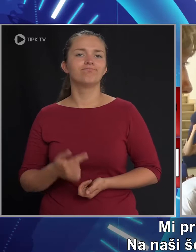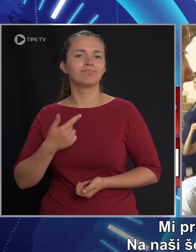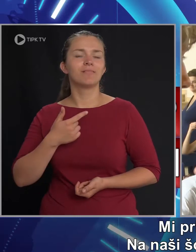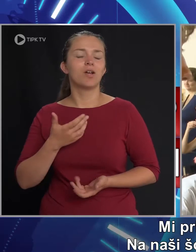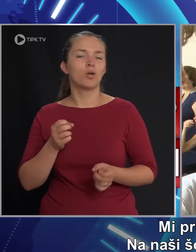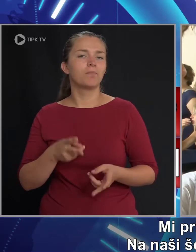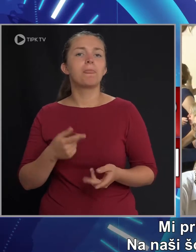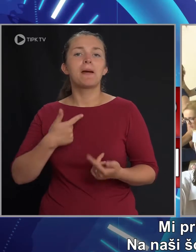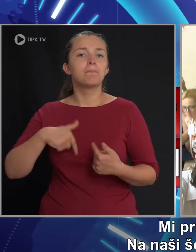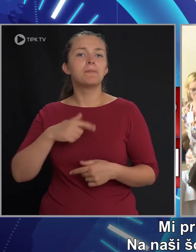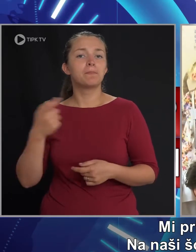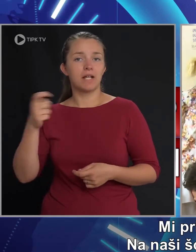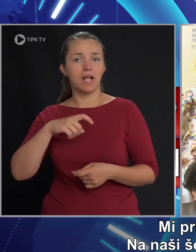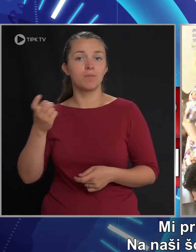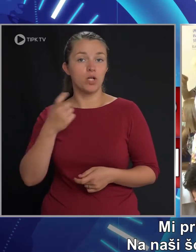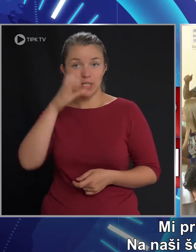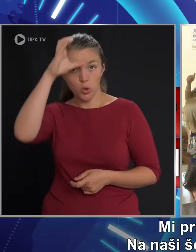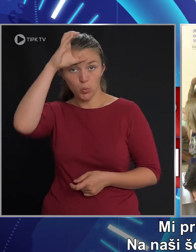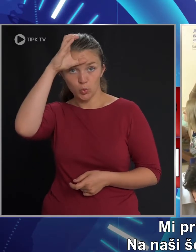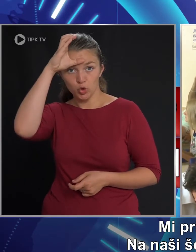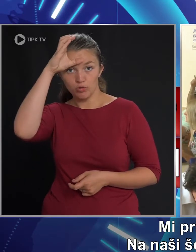We are coming from Turkey, actually.